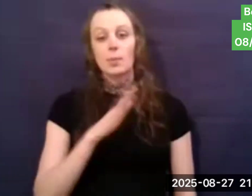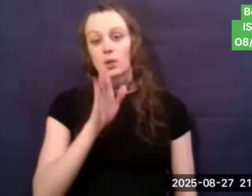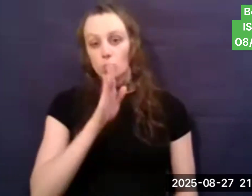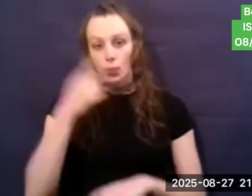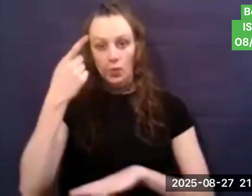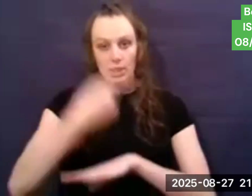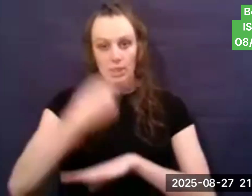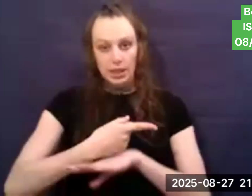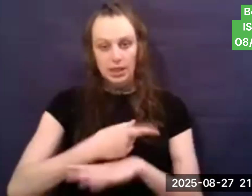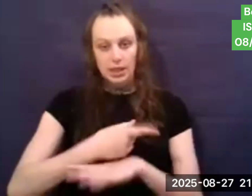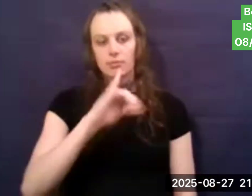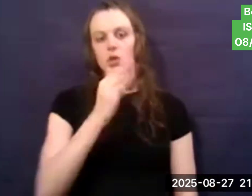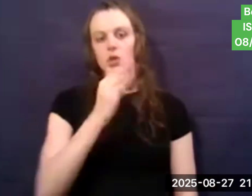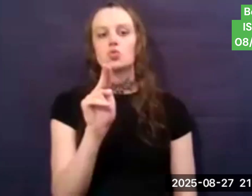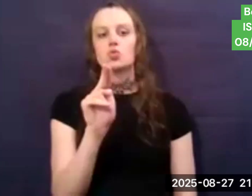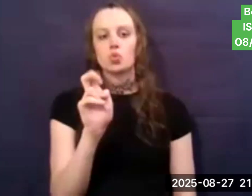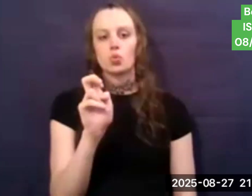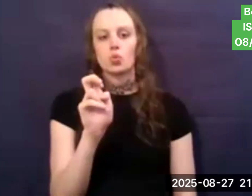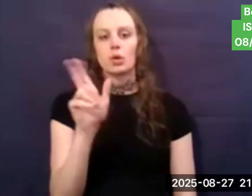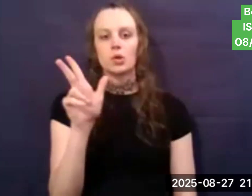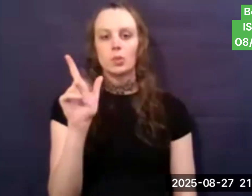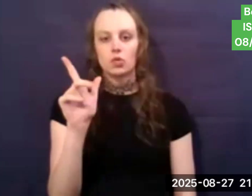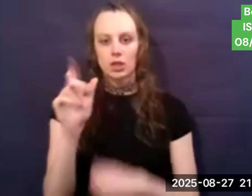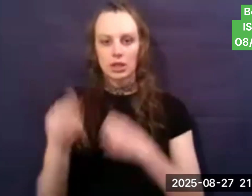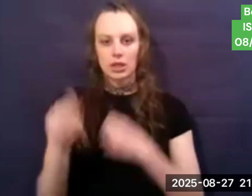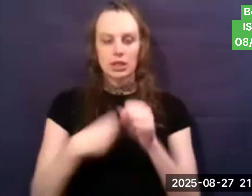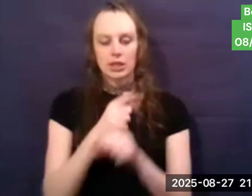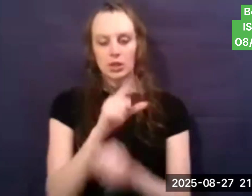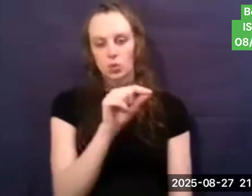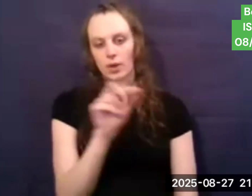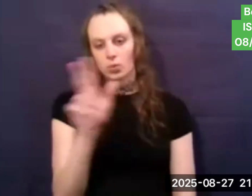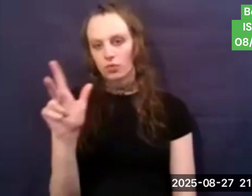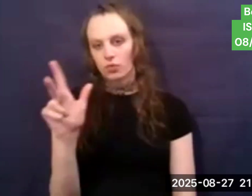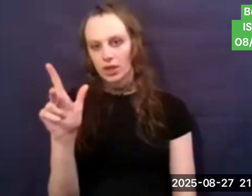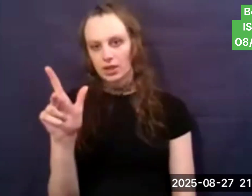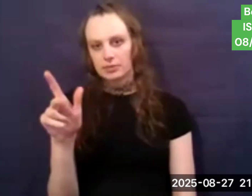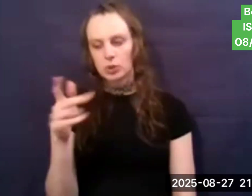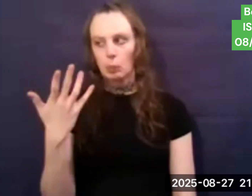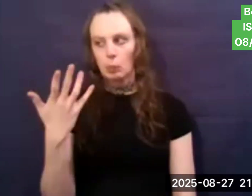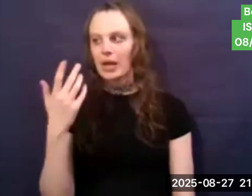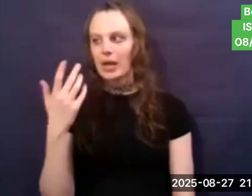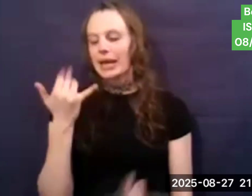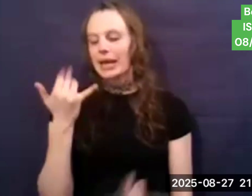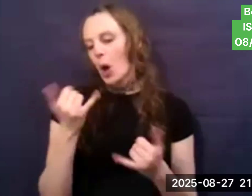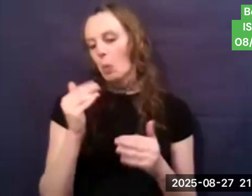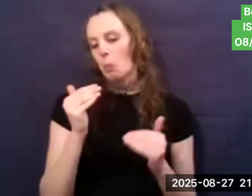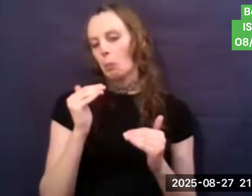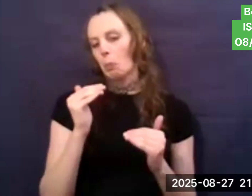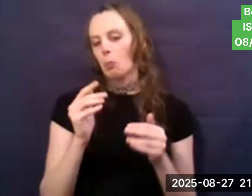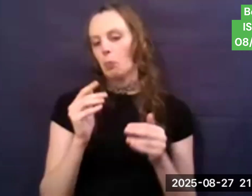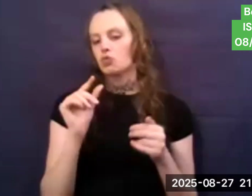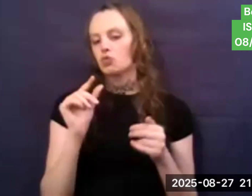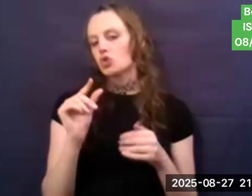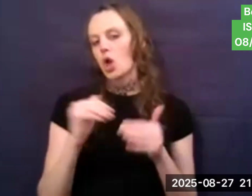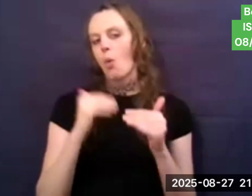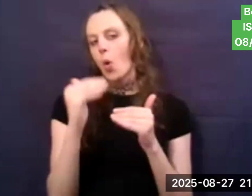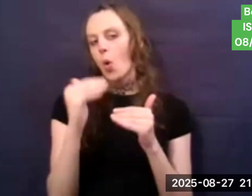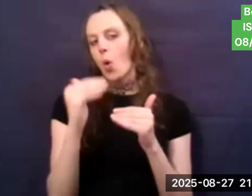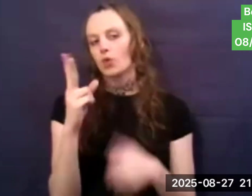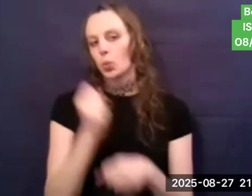June 23rd of 2023, so just over 2 years now. Um, I still like to